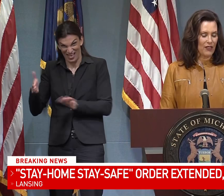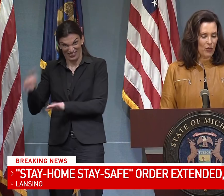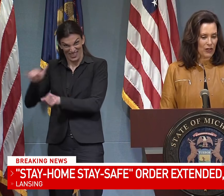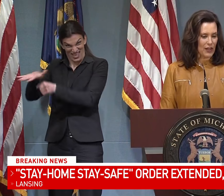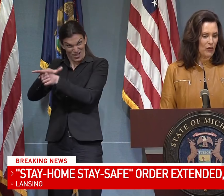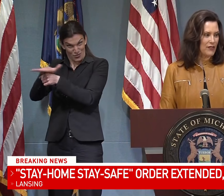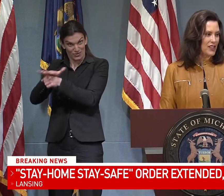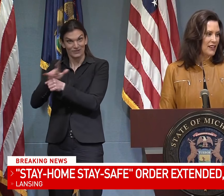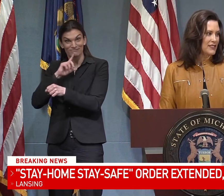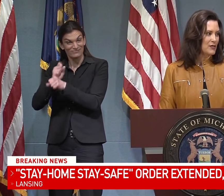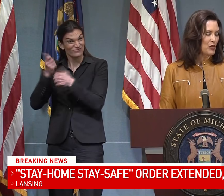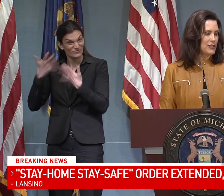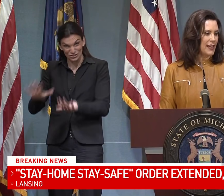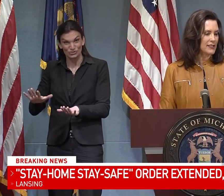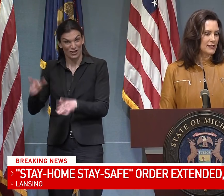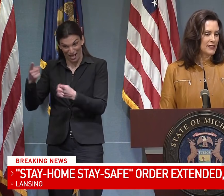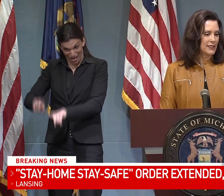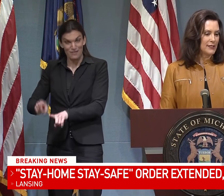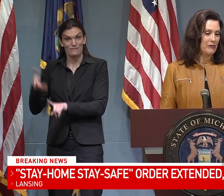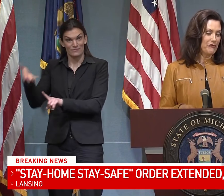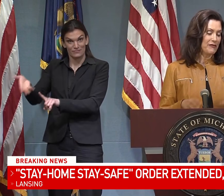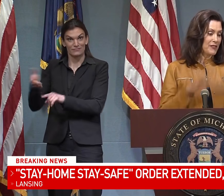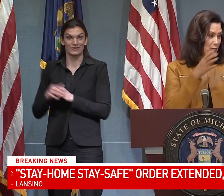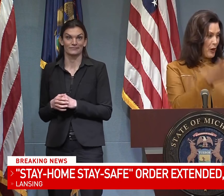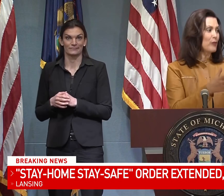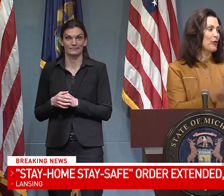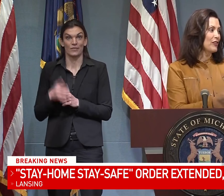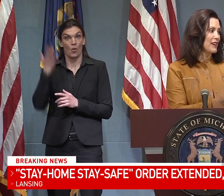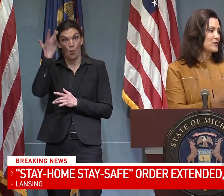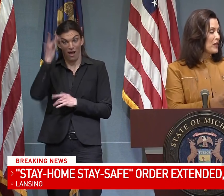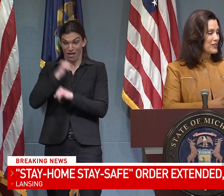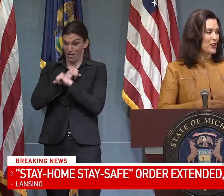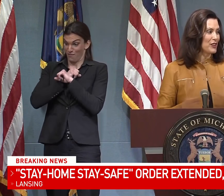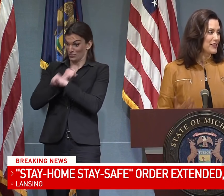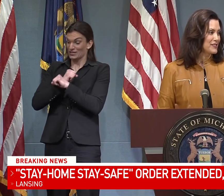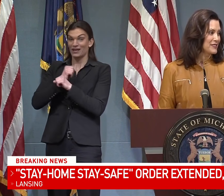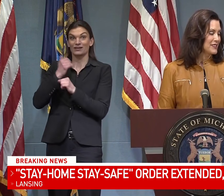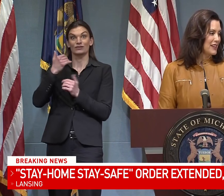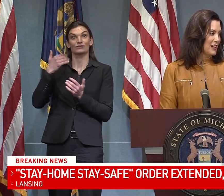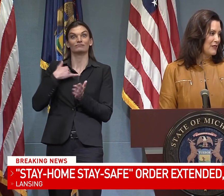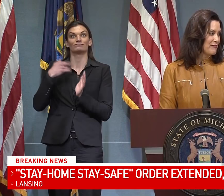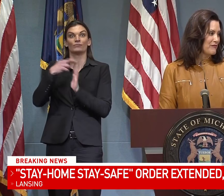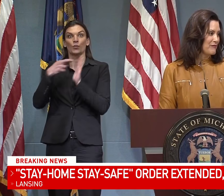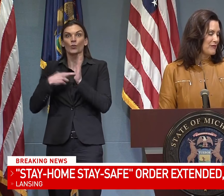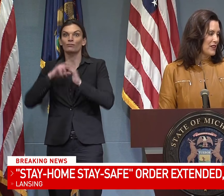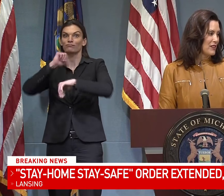and the work that we've done is to protect the barber as well as all of his